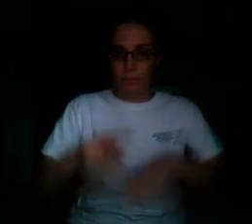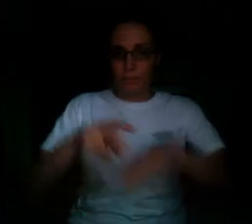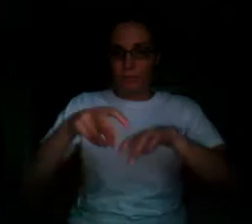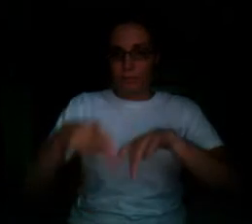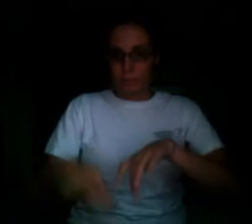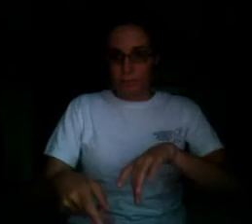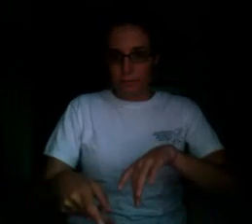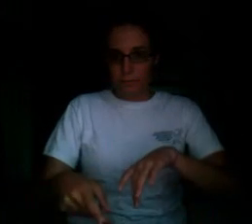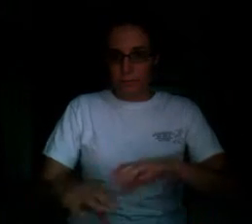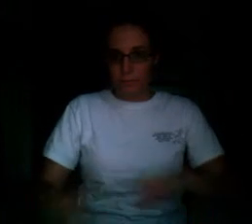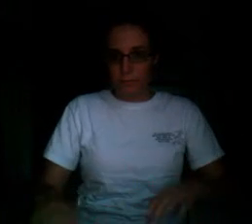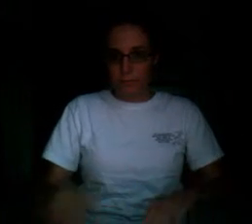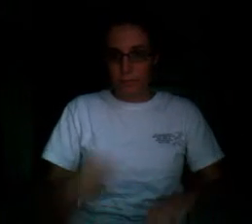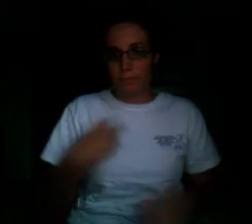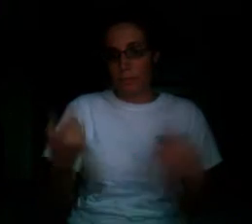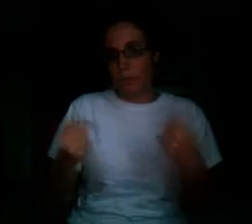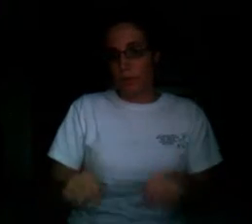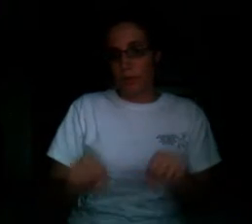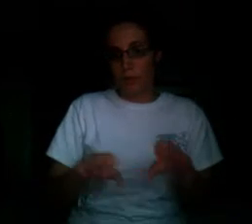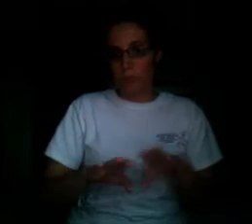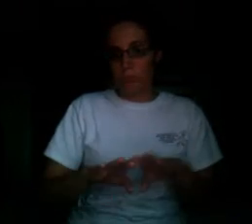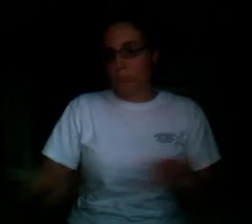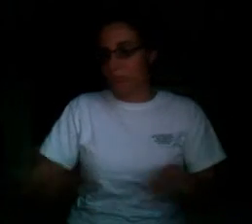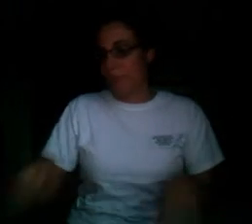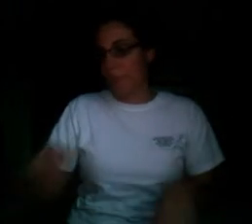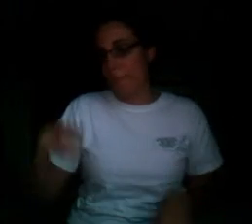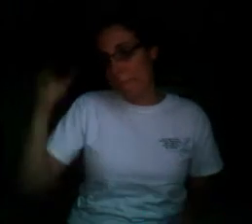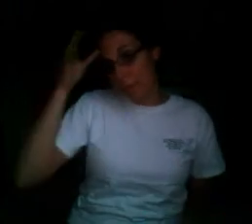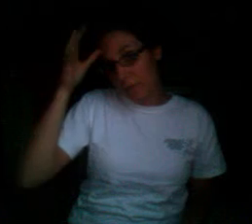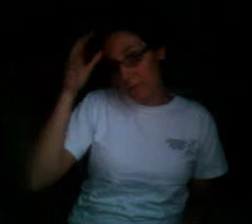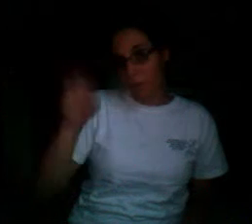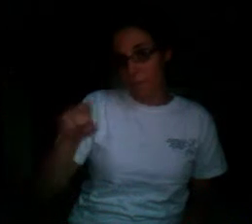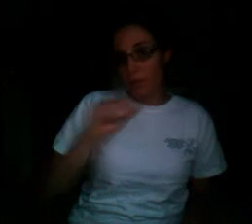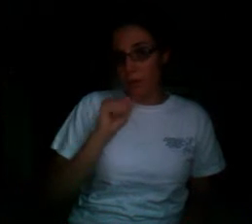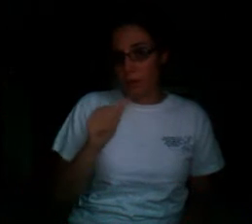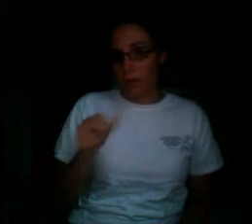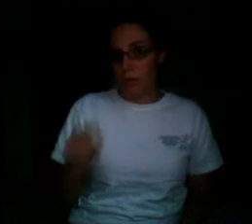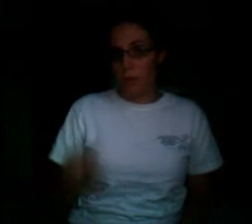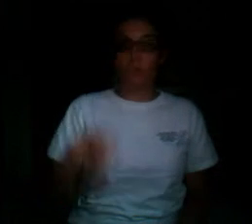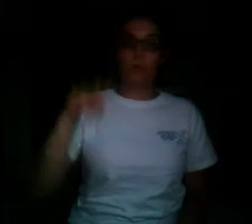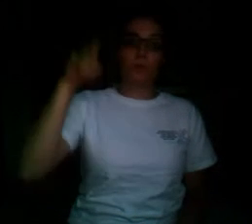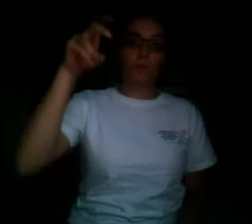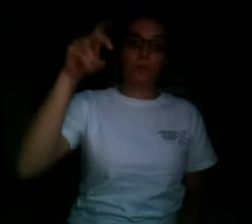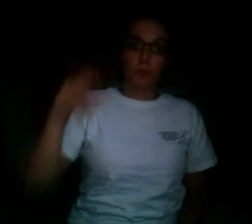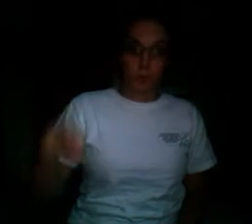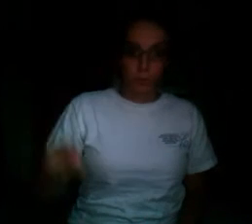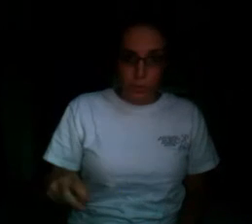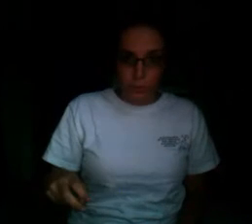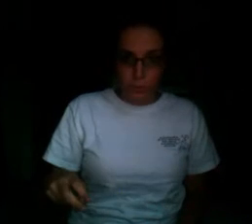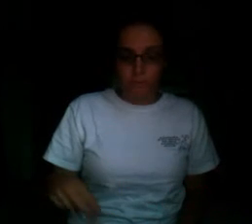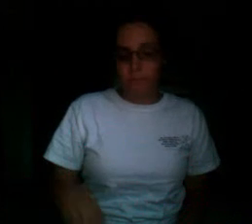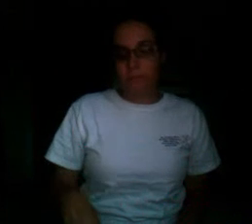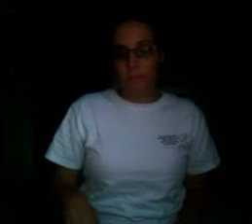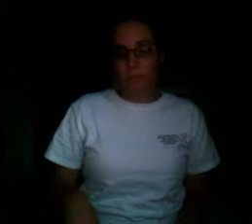could spread it, Pa," Laura said, "so you wouldn't have to keep climbing up and down." Pa pushed back his hat and leaned